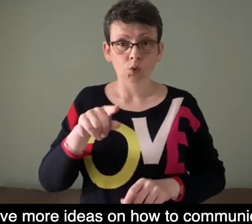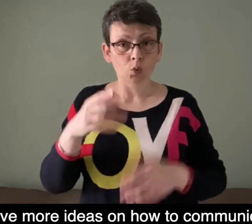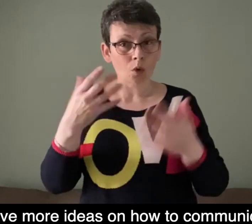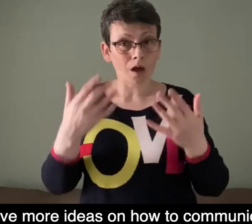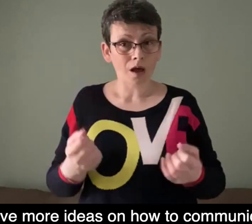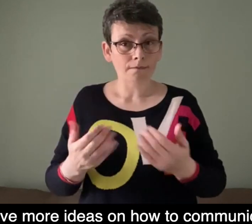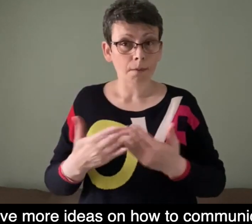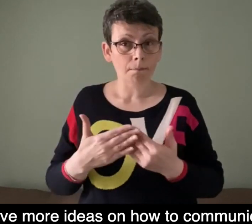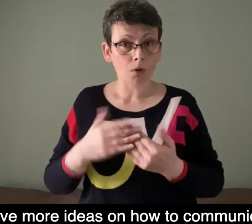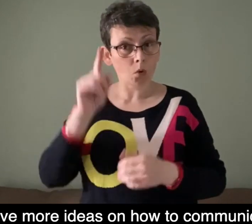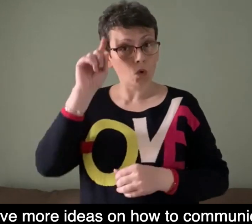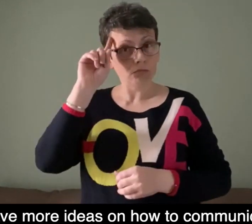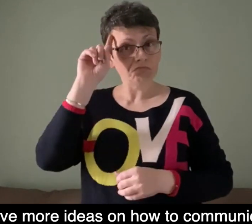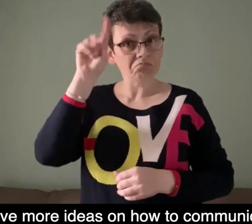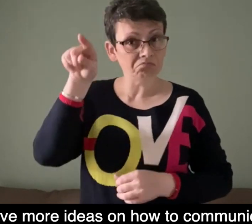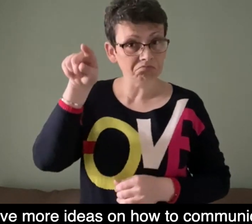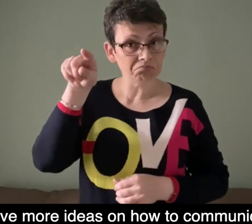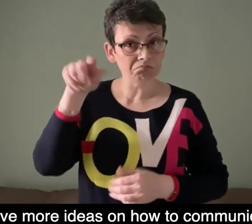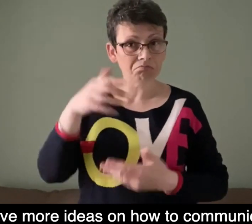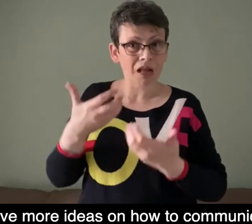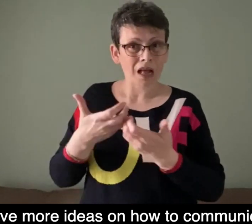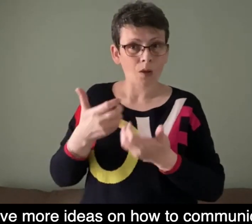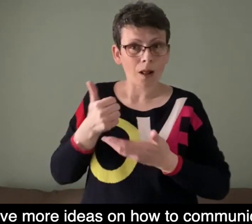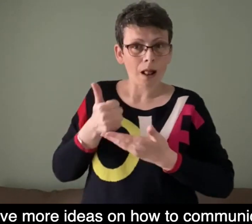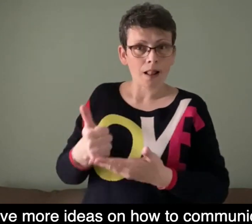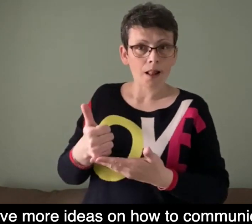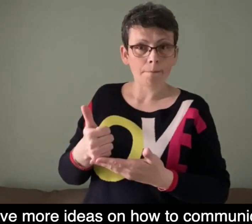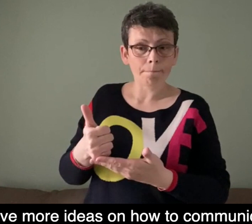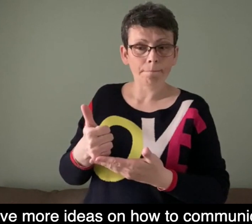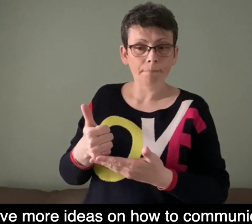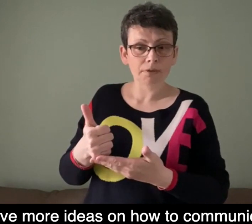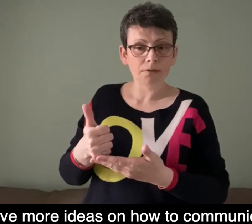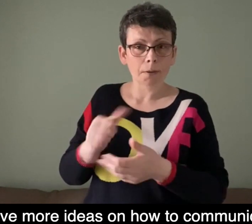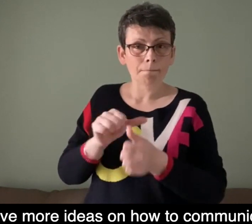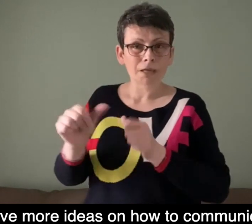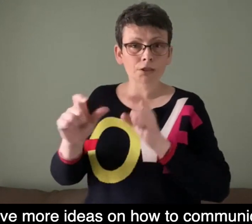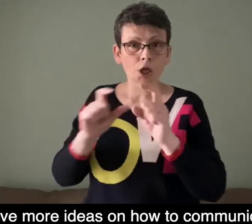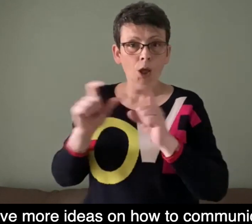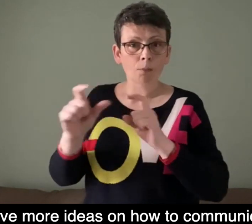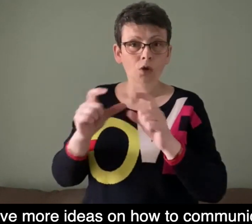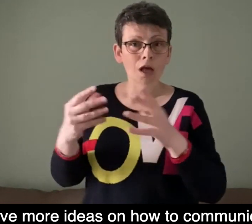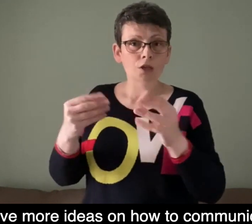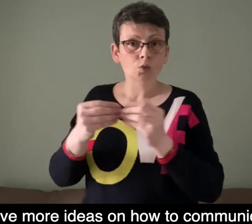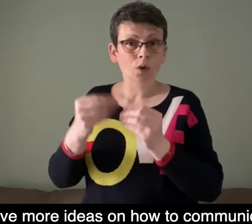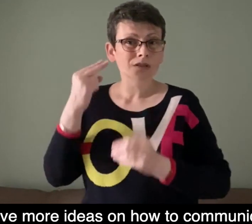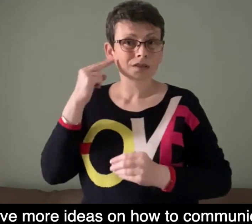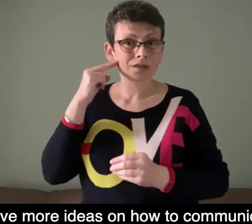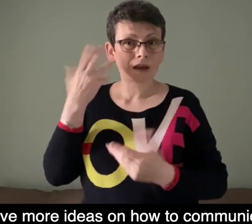If you have more ideas on how to communicate with deaf or hard of hearing people, let us know.